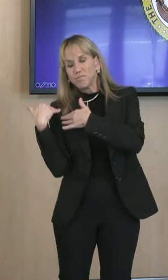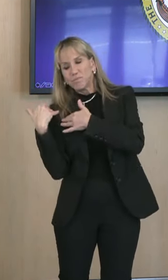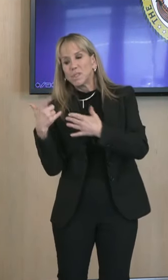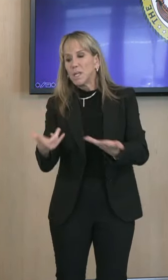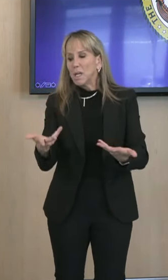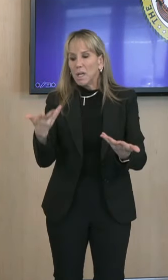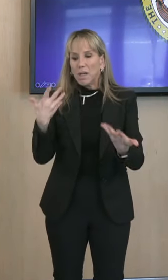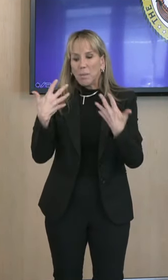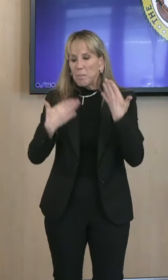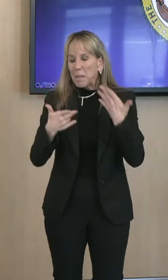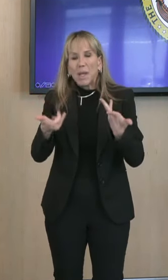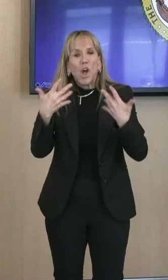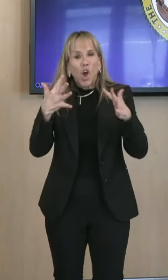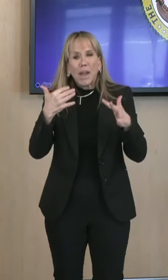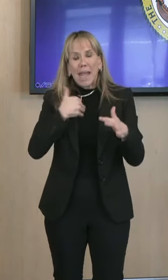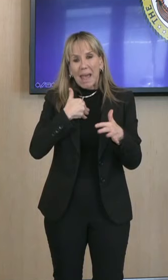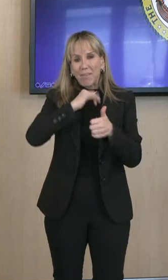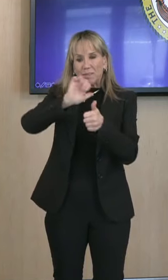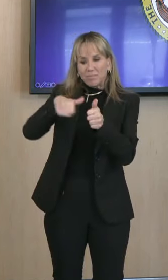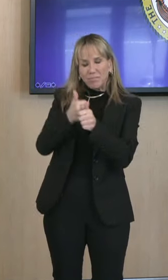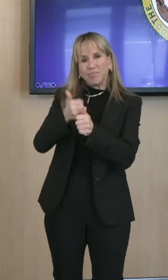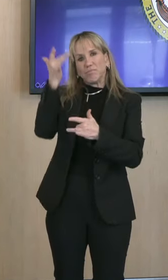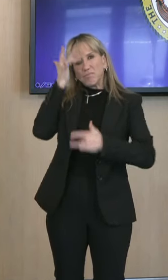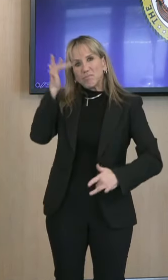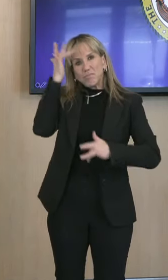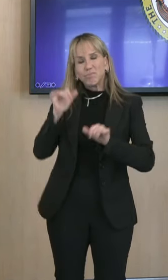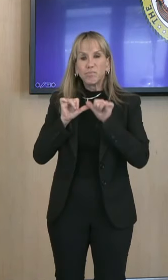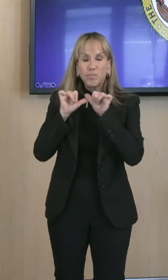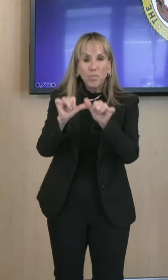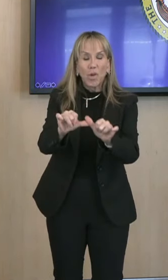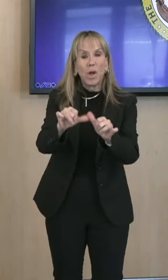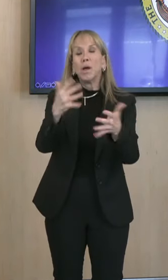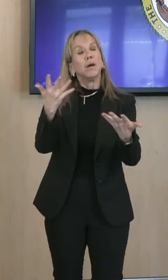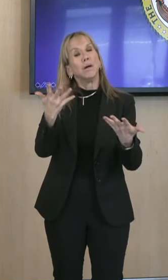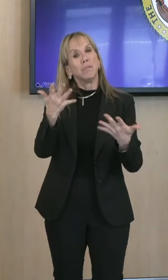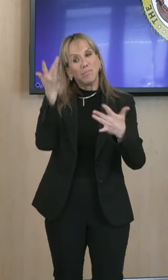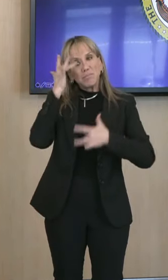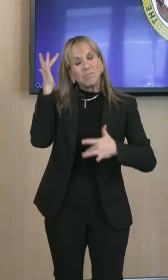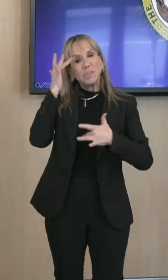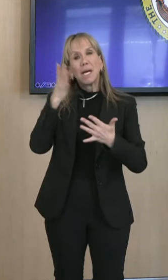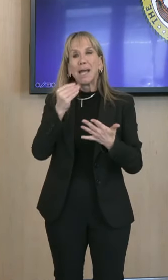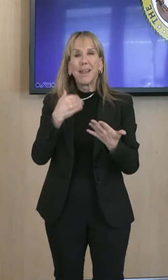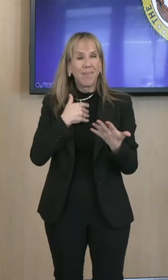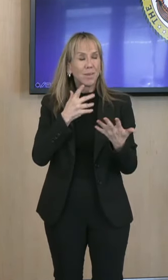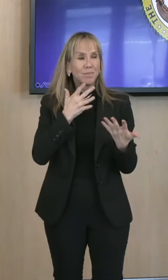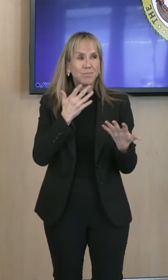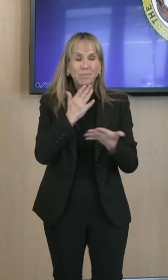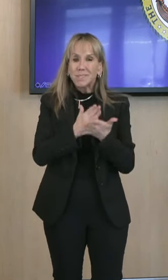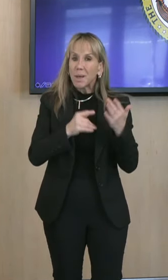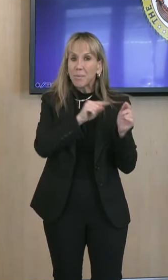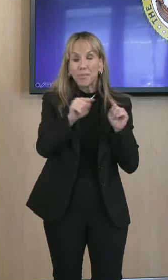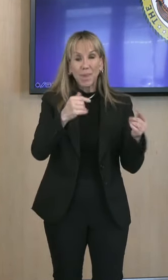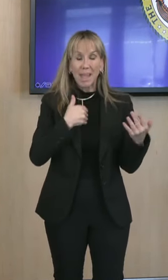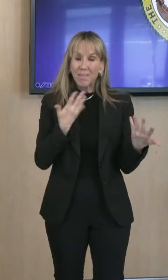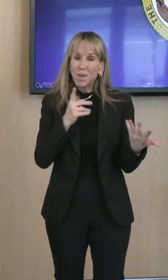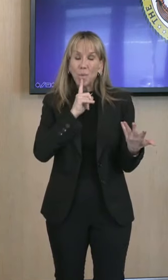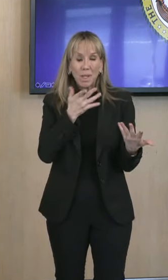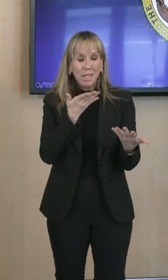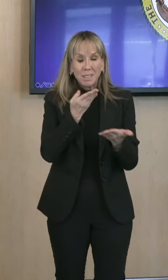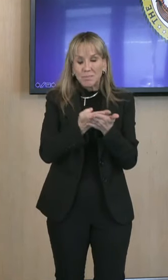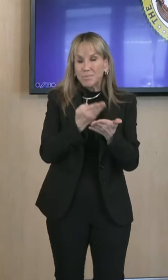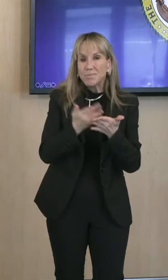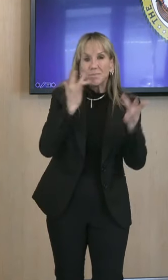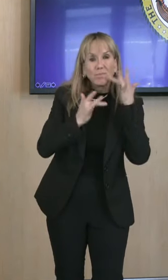have chronic medical conditions and who have unfortunate and difficult